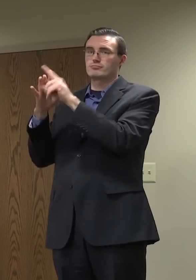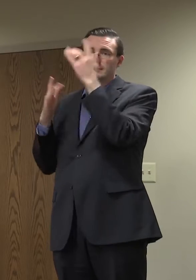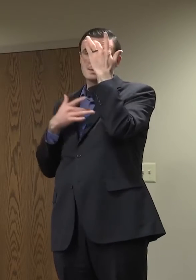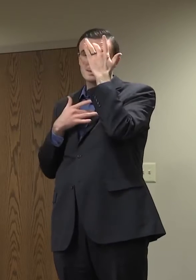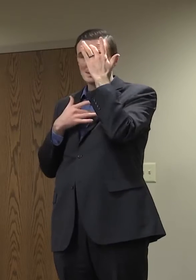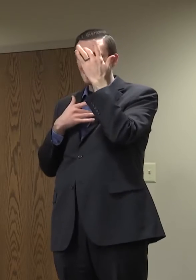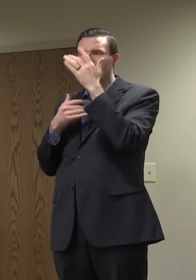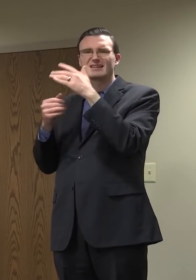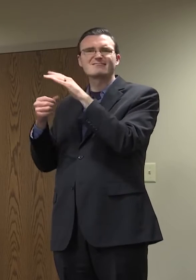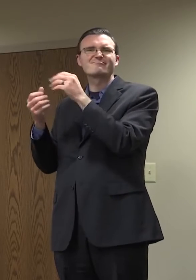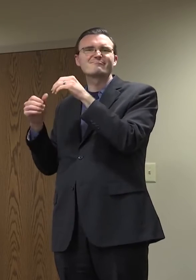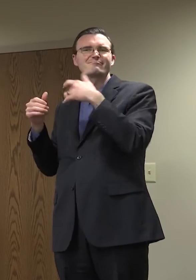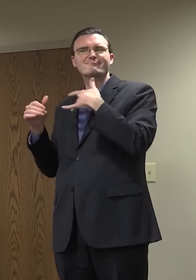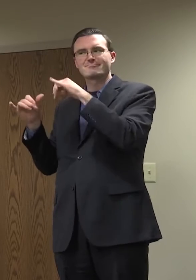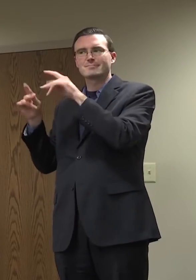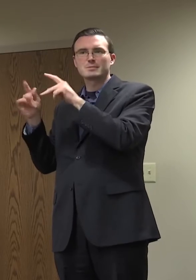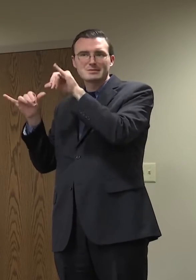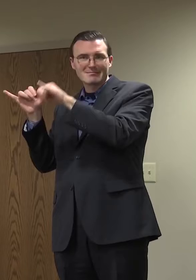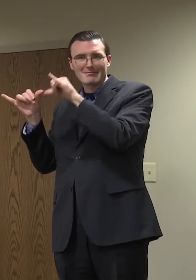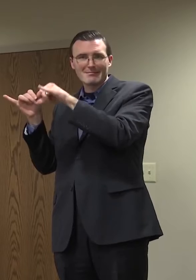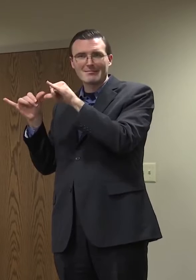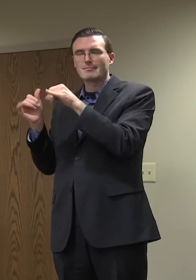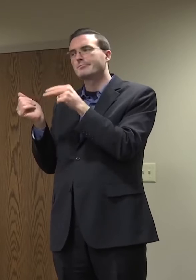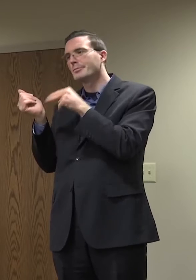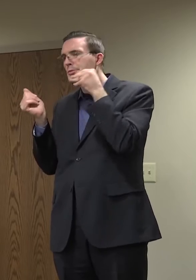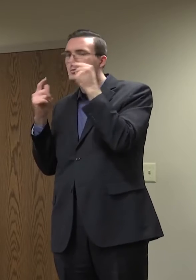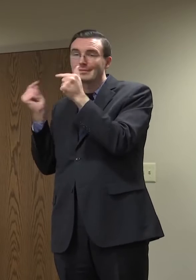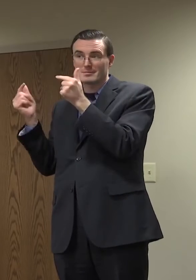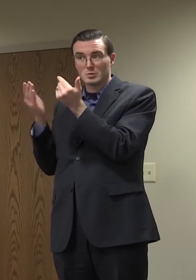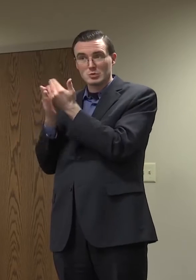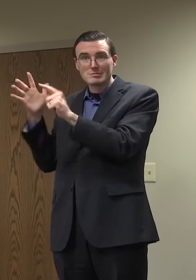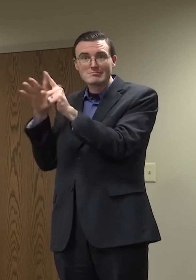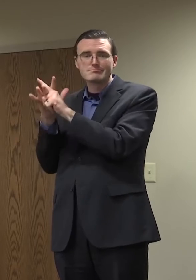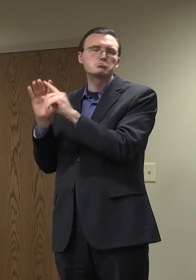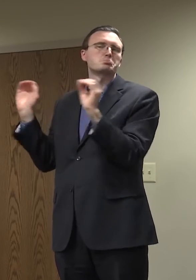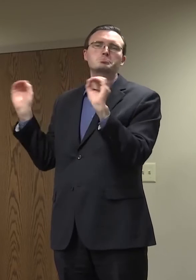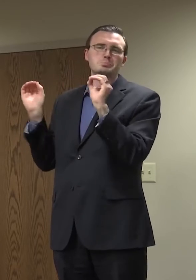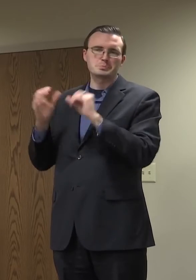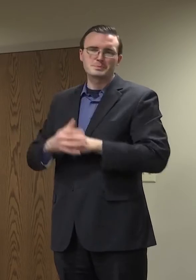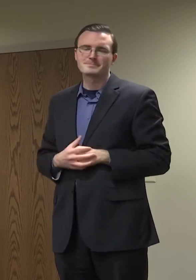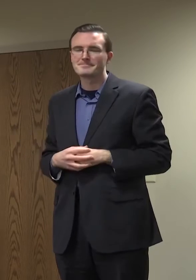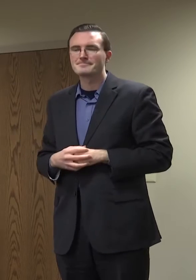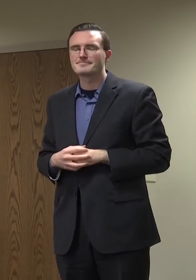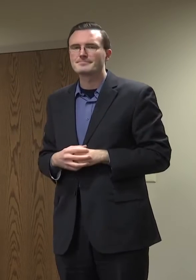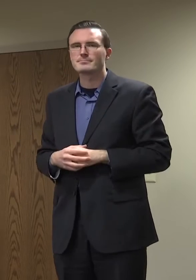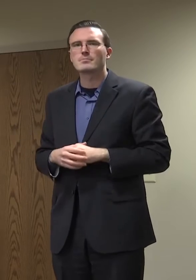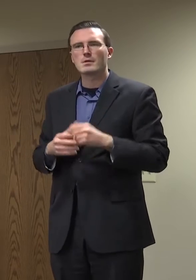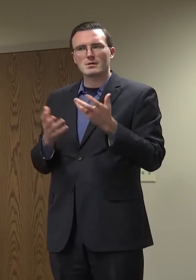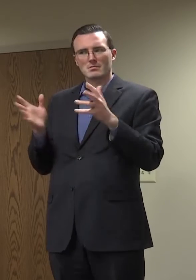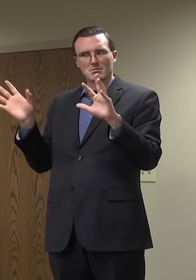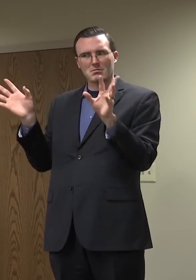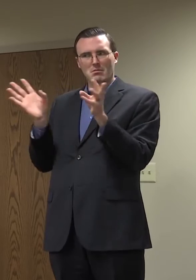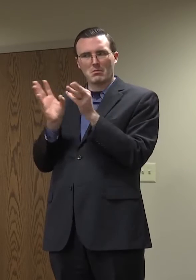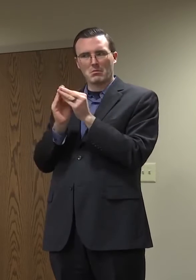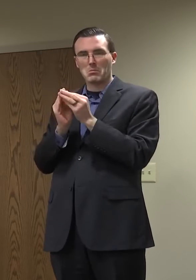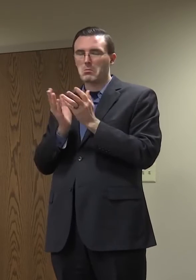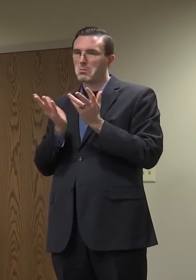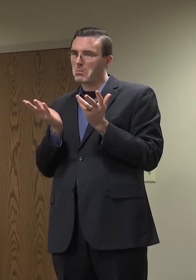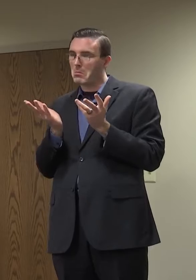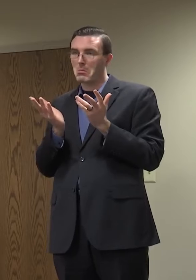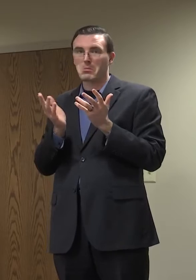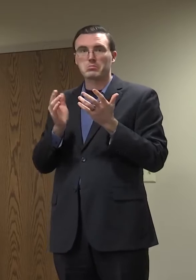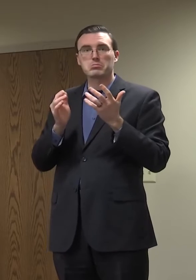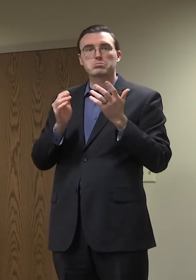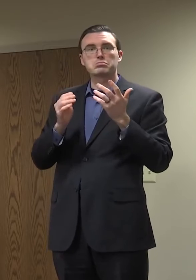of this positive news, decrease in positivity rates, decrease in hospitalizations, no spike in